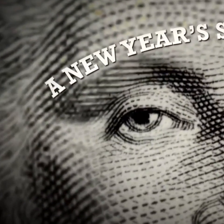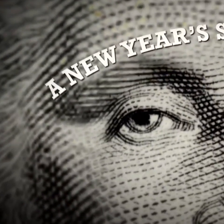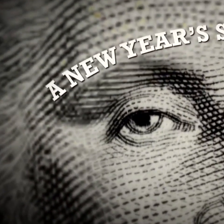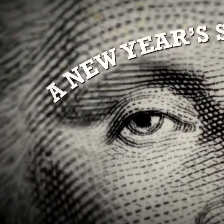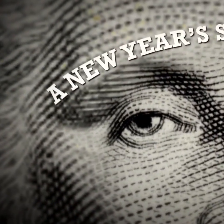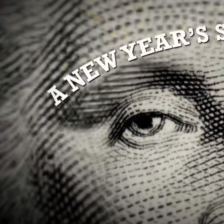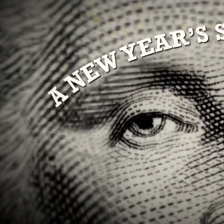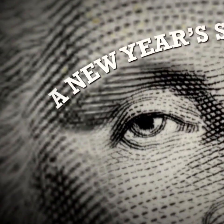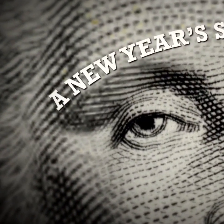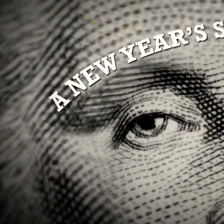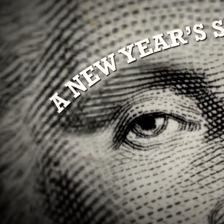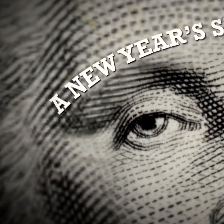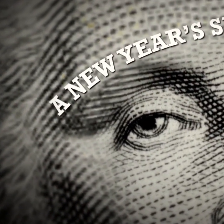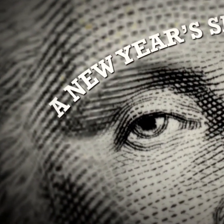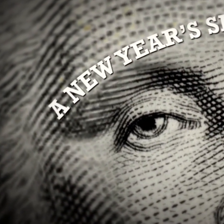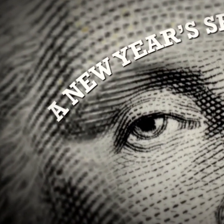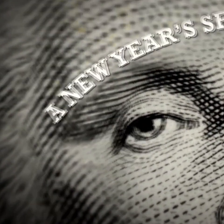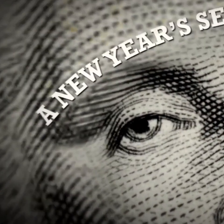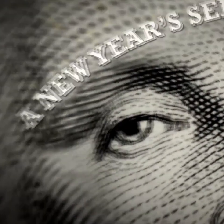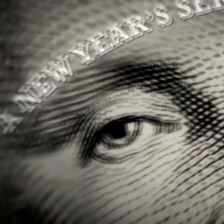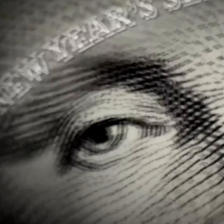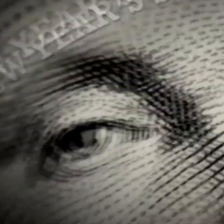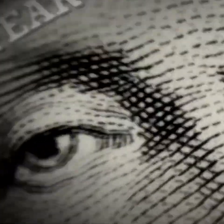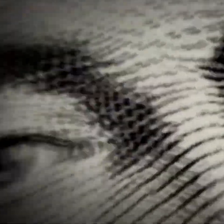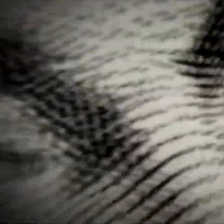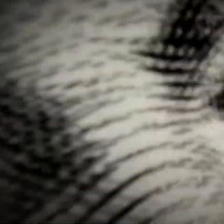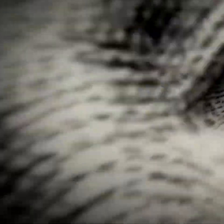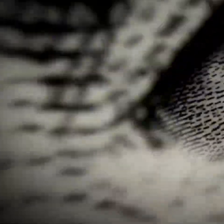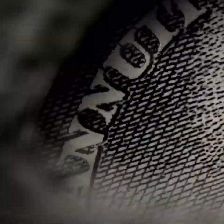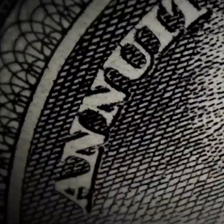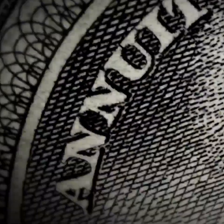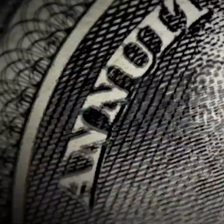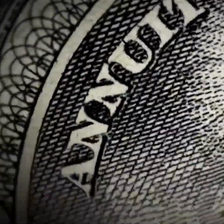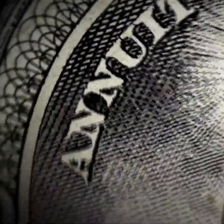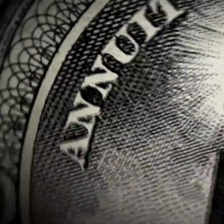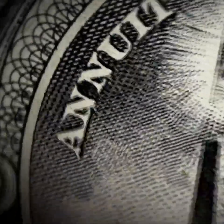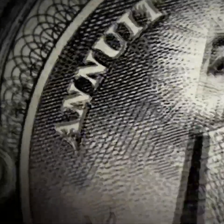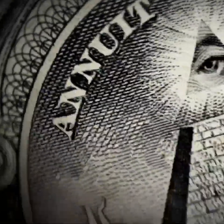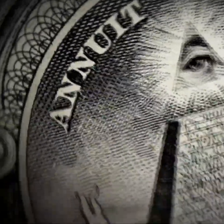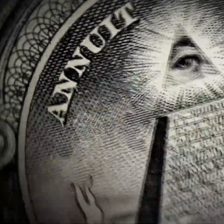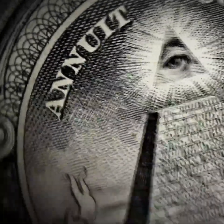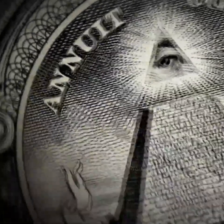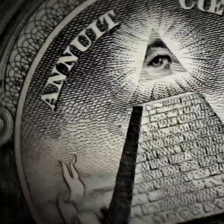job with more pay than you're okay.